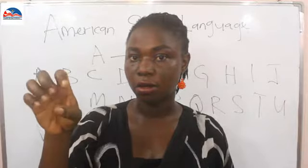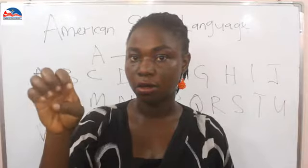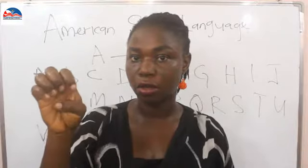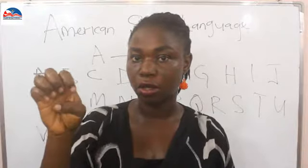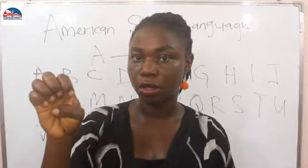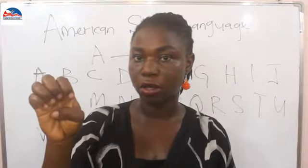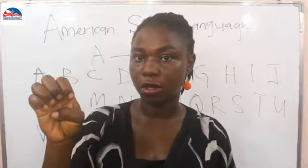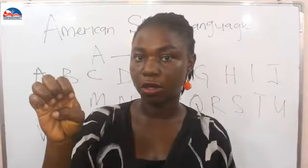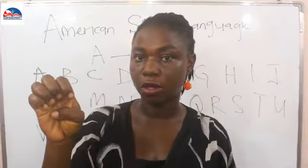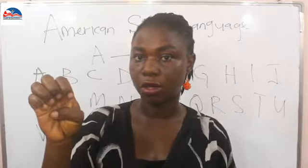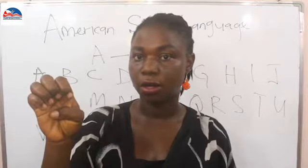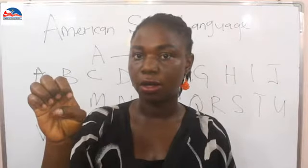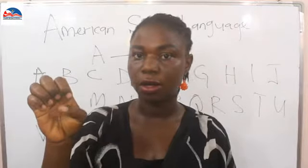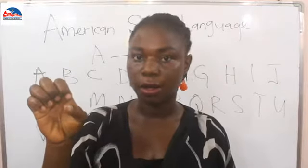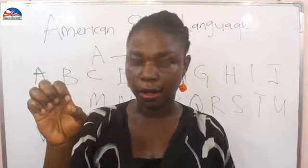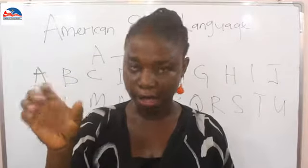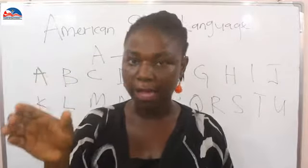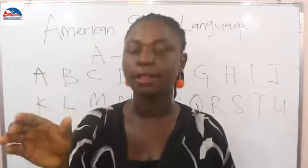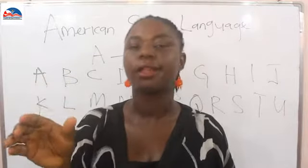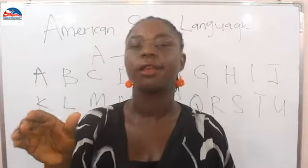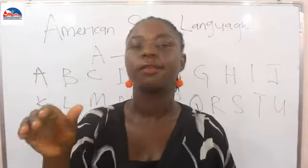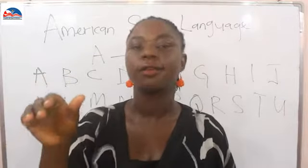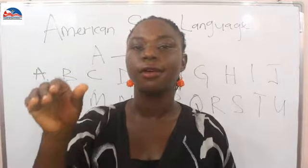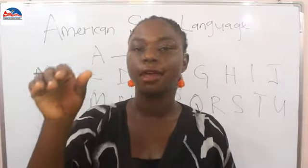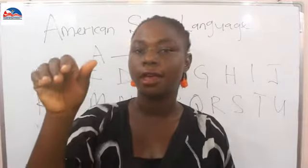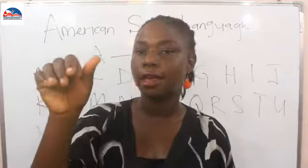your E. Let's start it again. A,